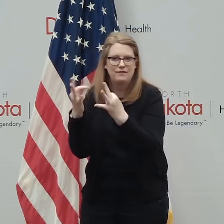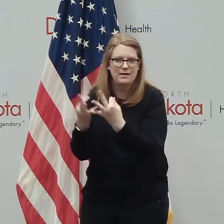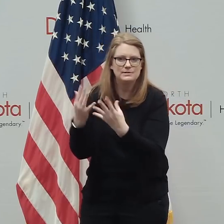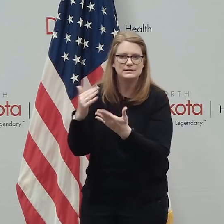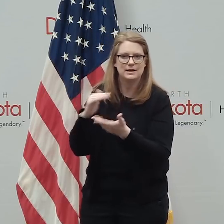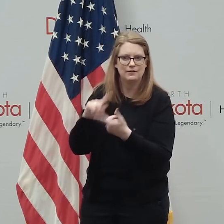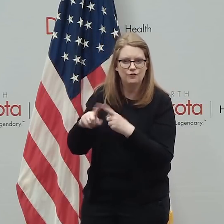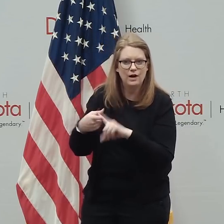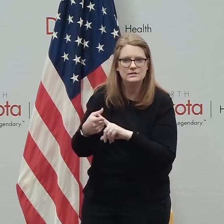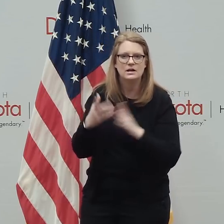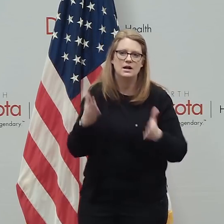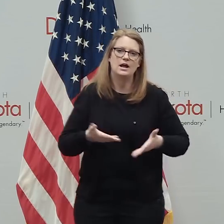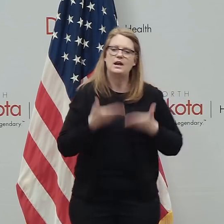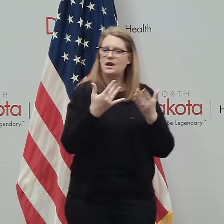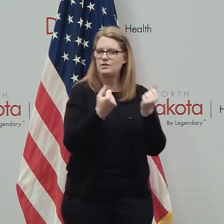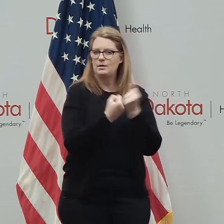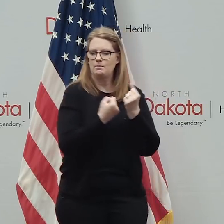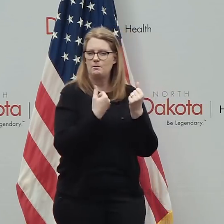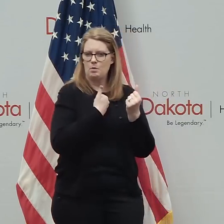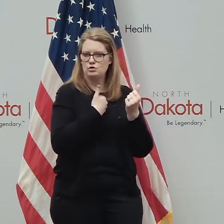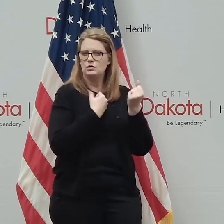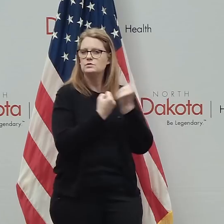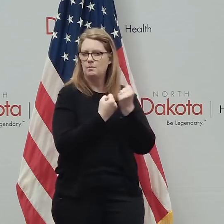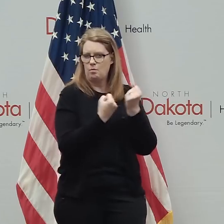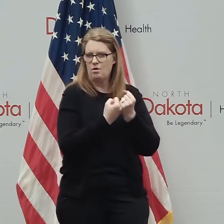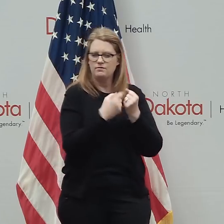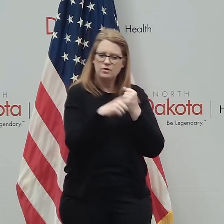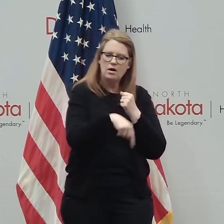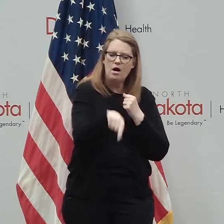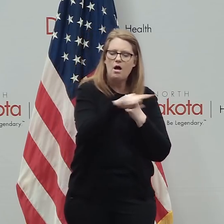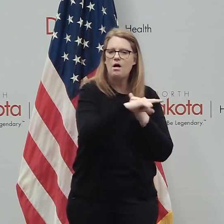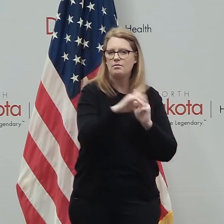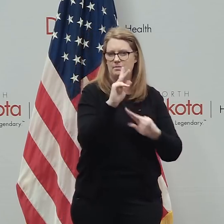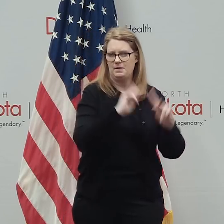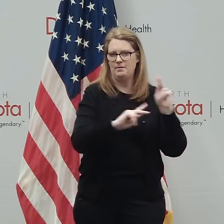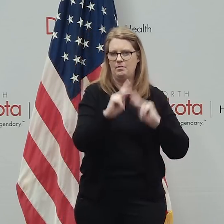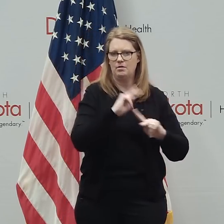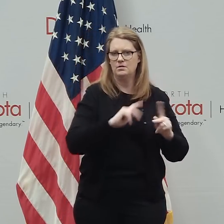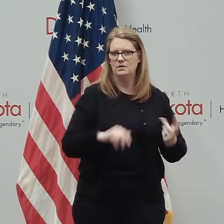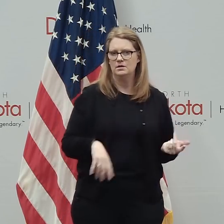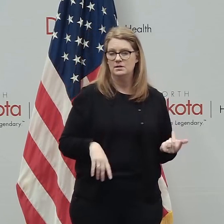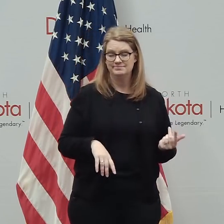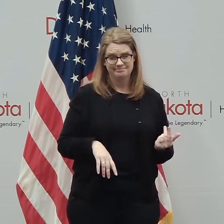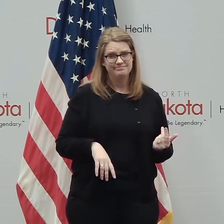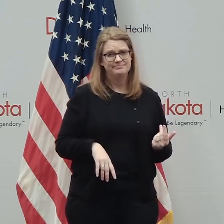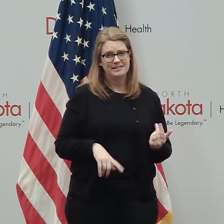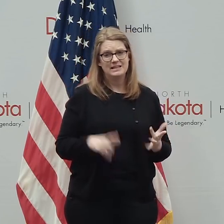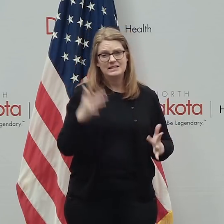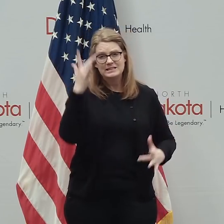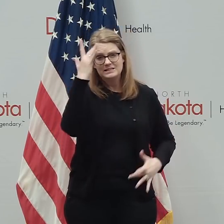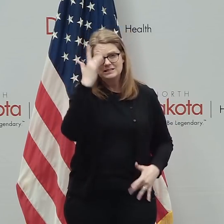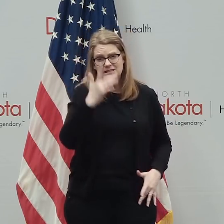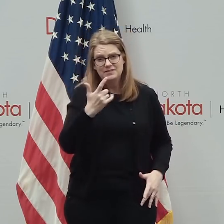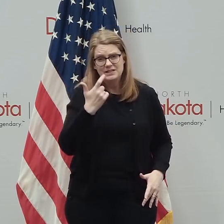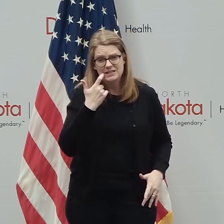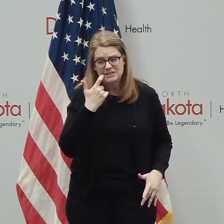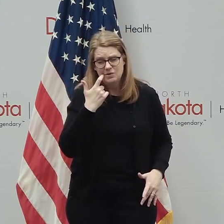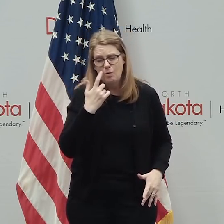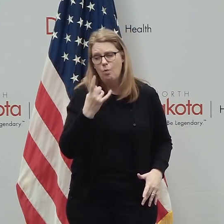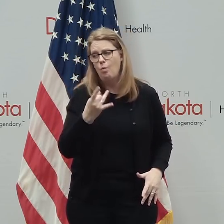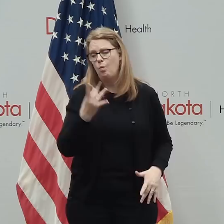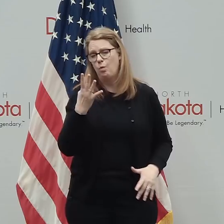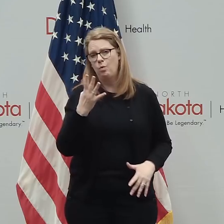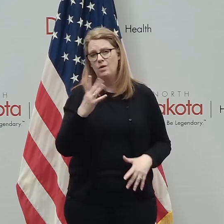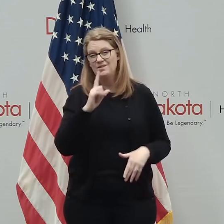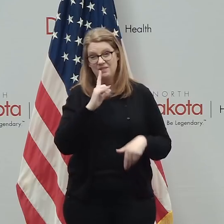providing personal support to the most vulnerable members of the community. Because we know the disease of addiction touches